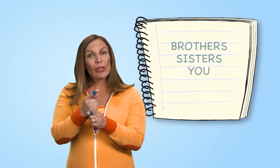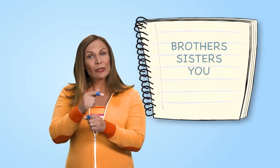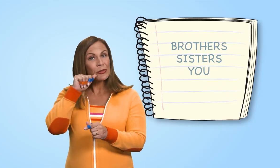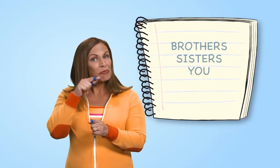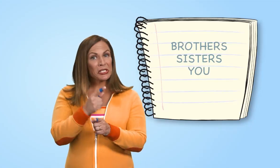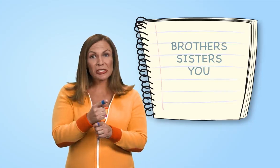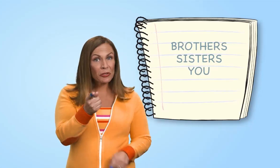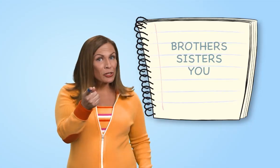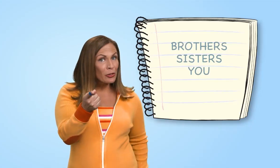Brothers, sisters you?